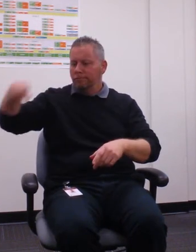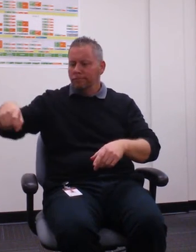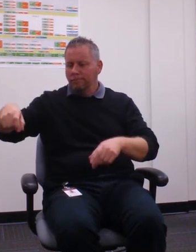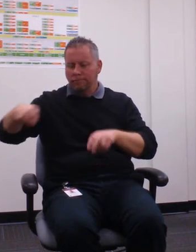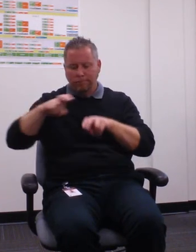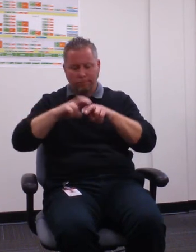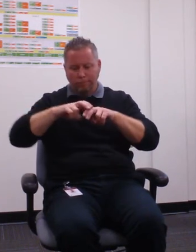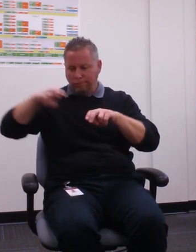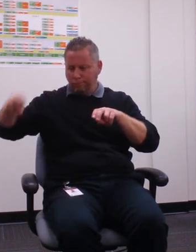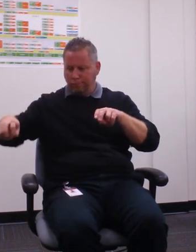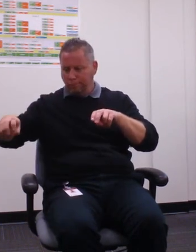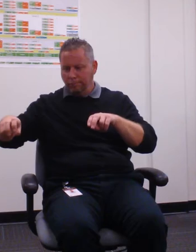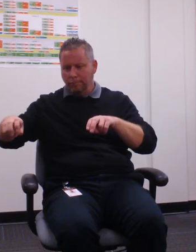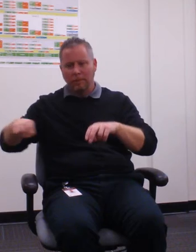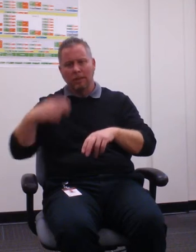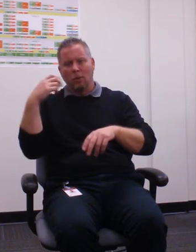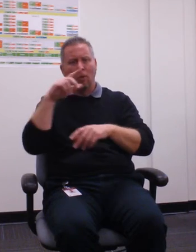it's in the trunk,